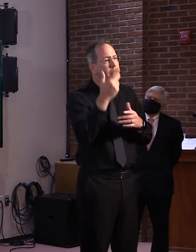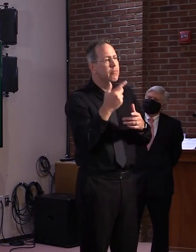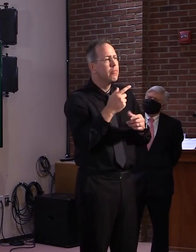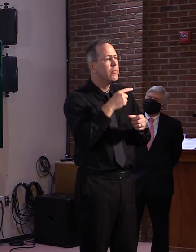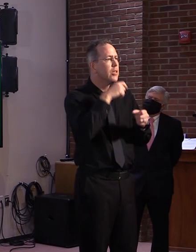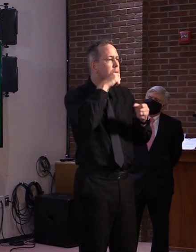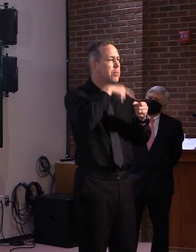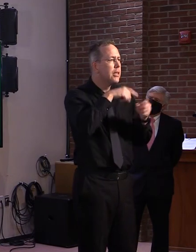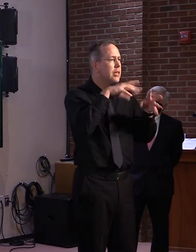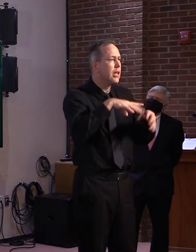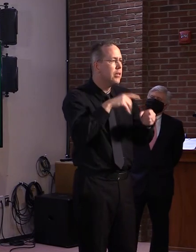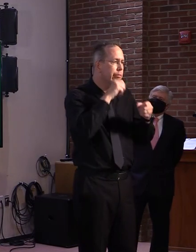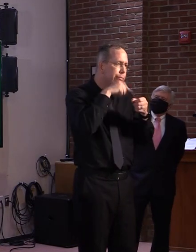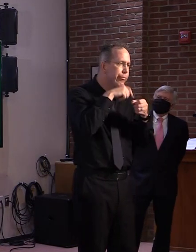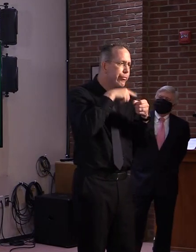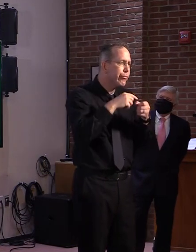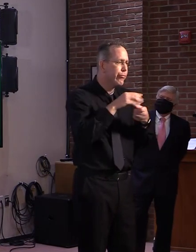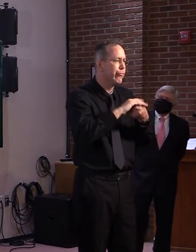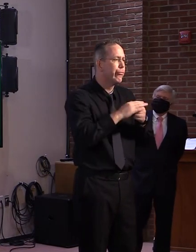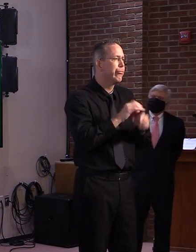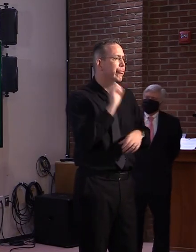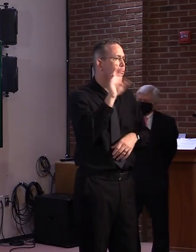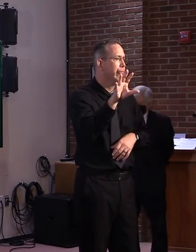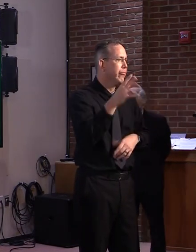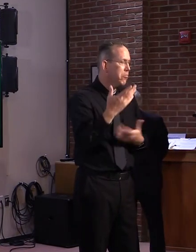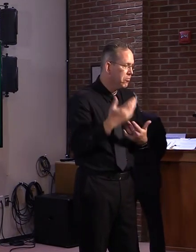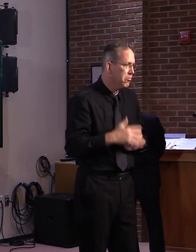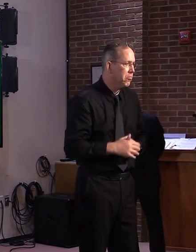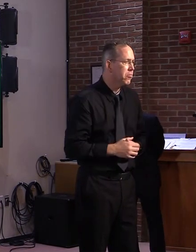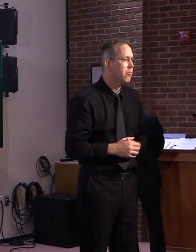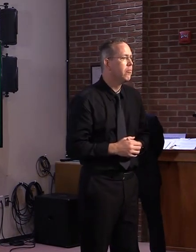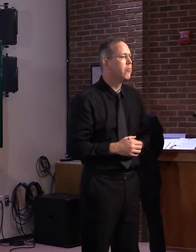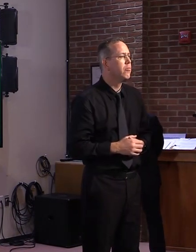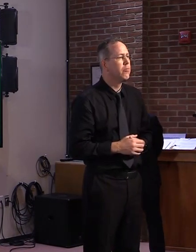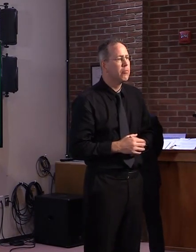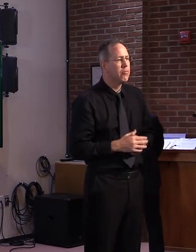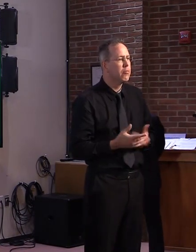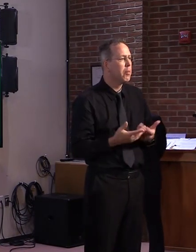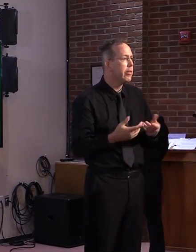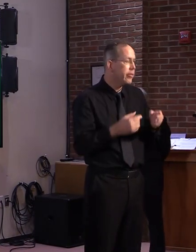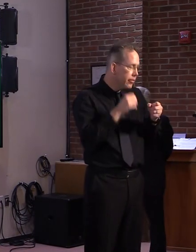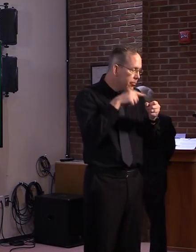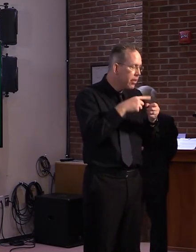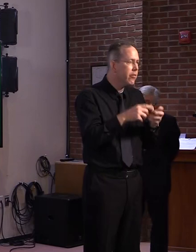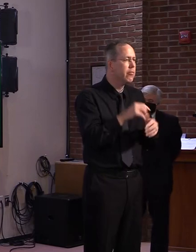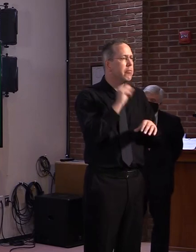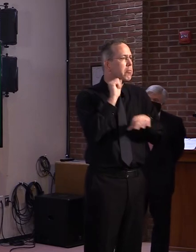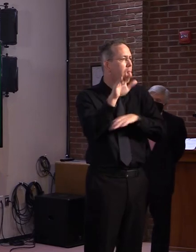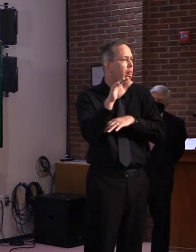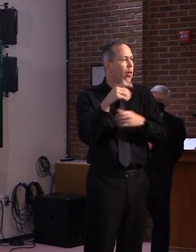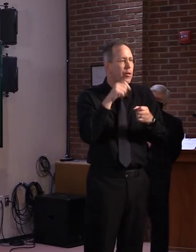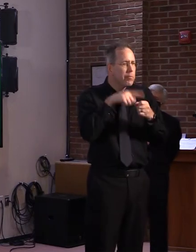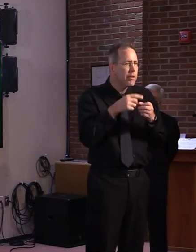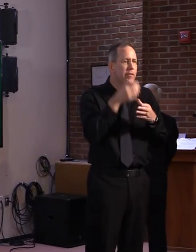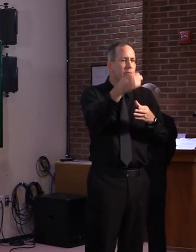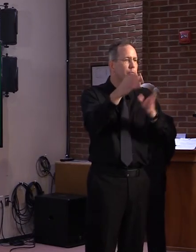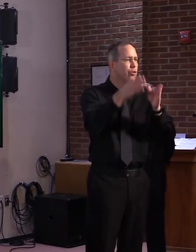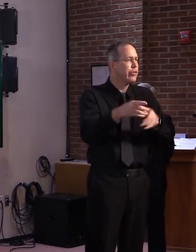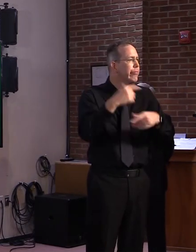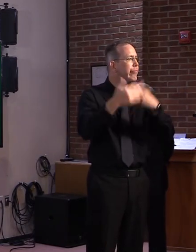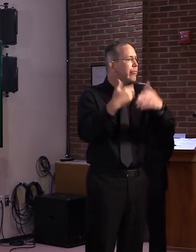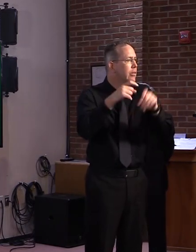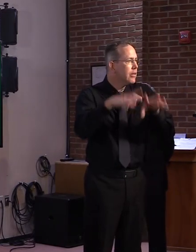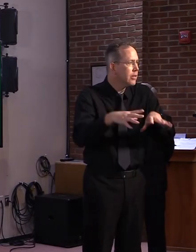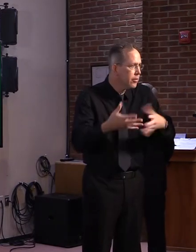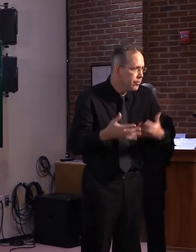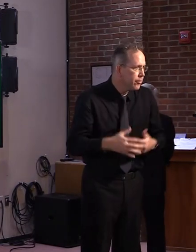easier for a person to produce and give to somebody than having a person geared up in